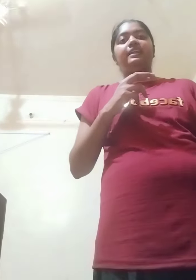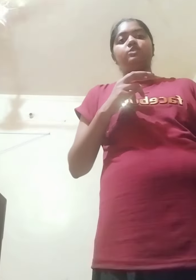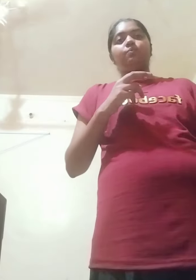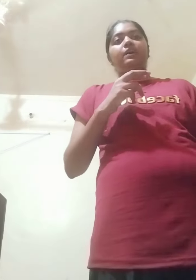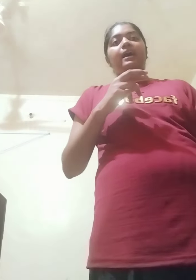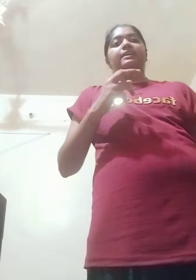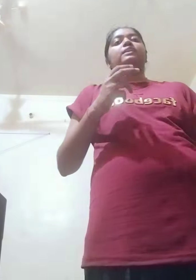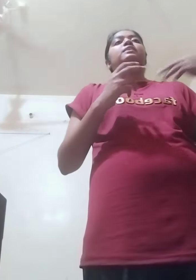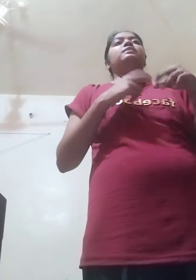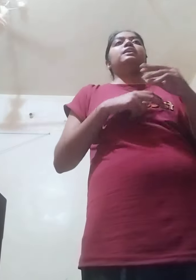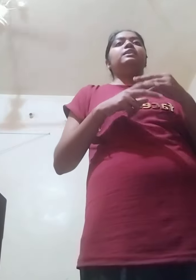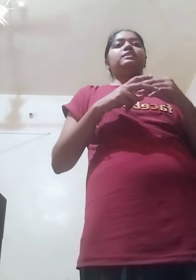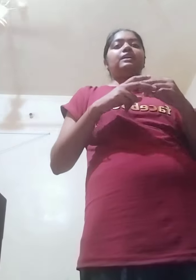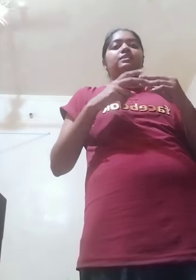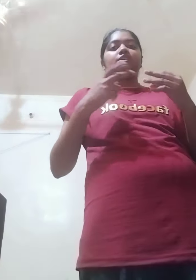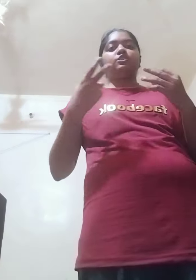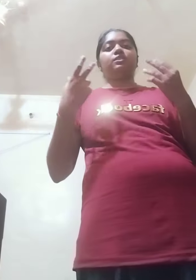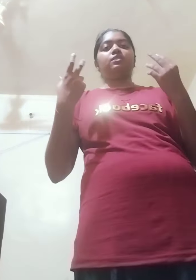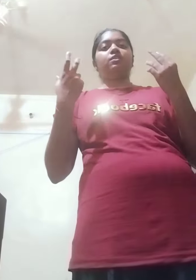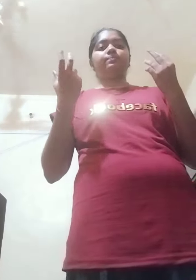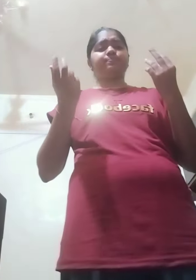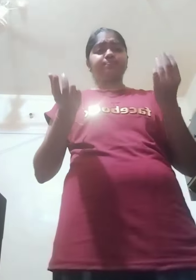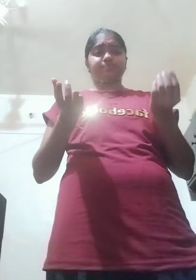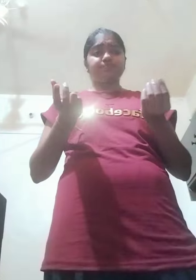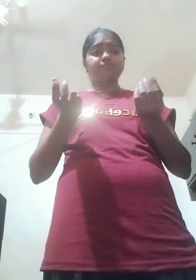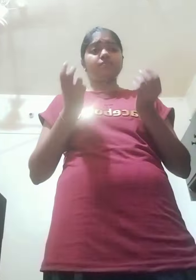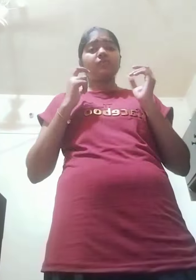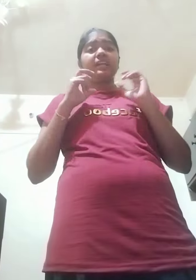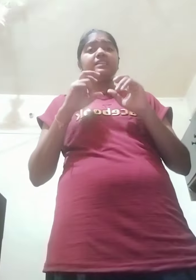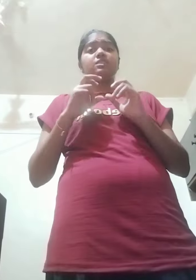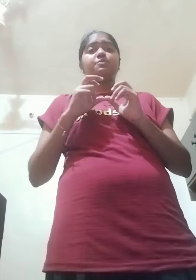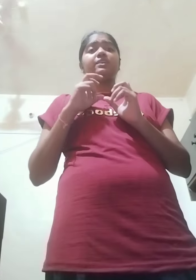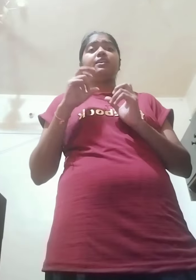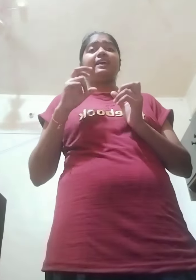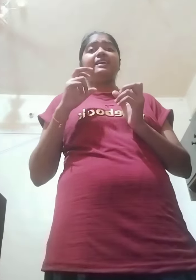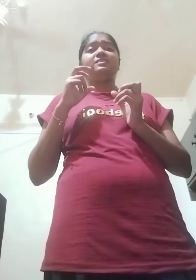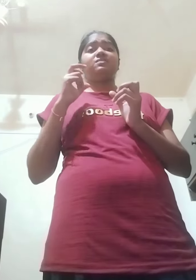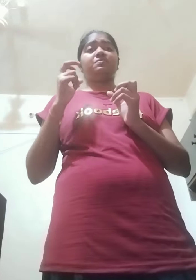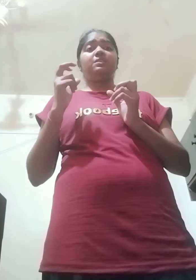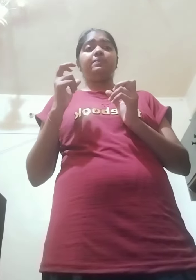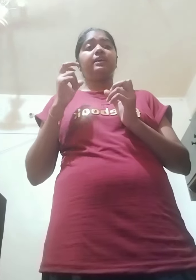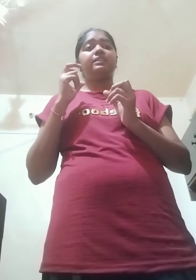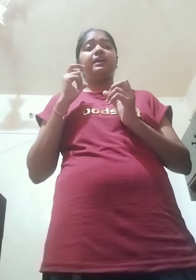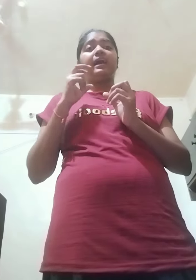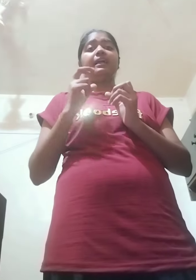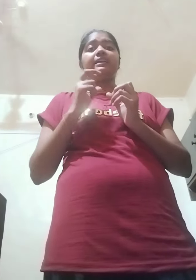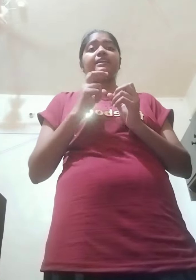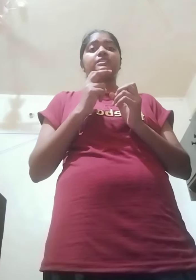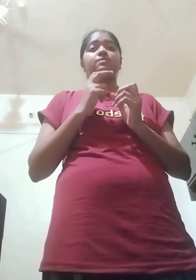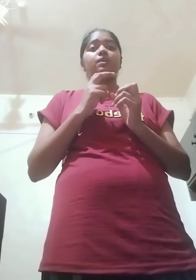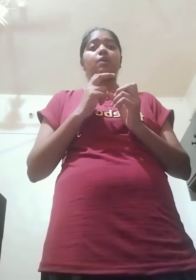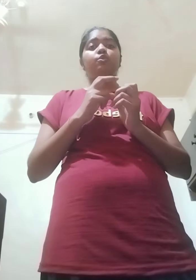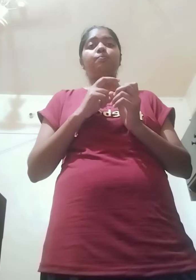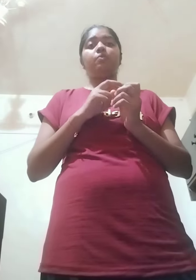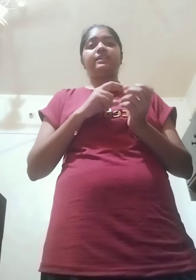of the array, then in that condition the exception arised will be the array index out of bound